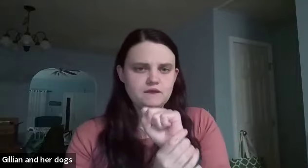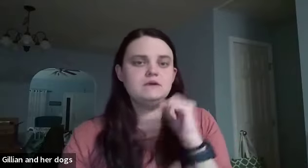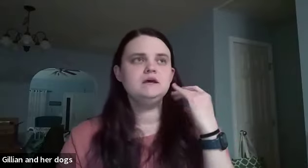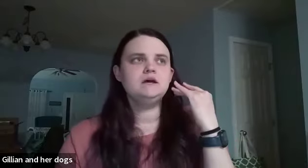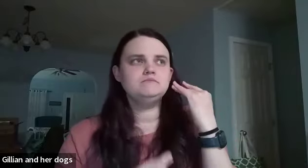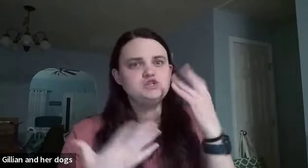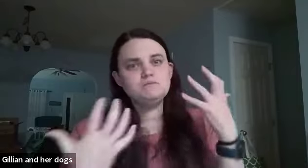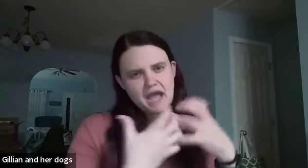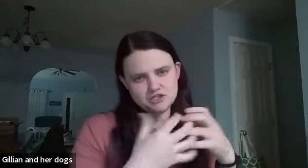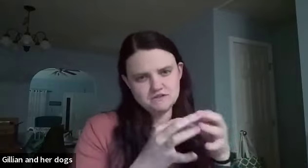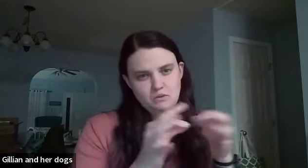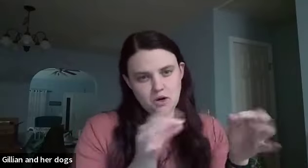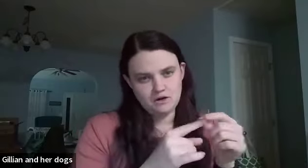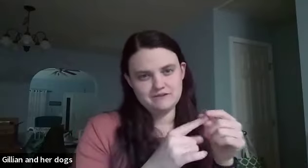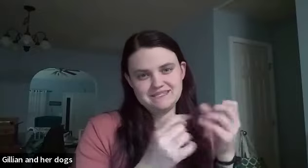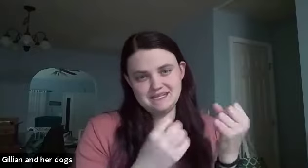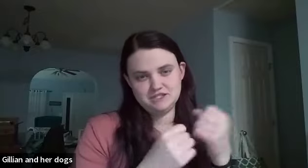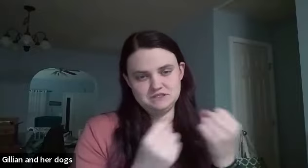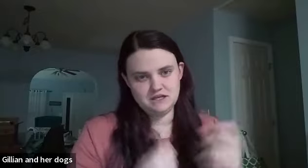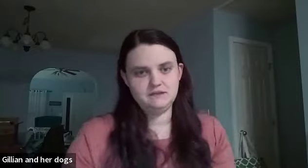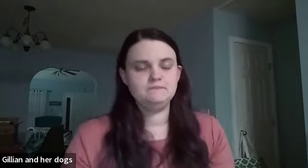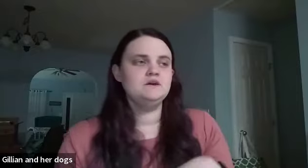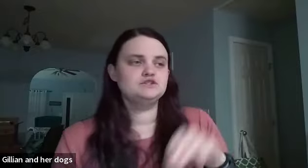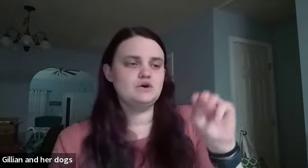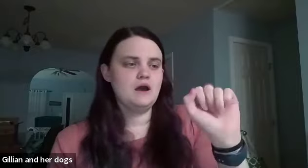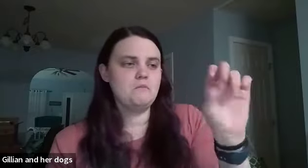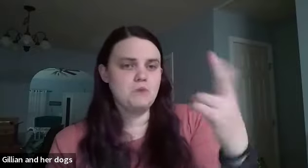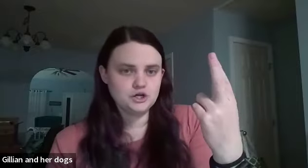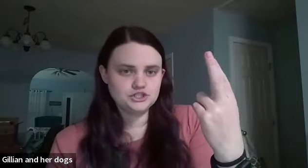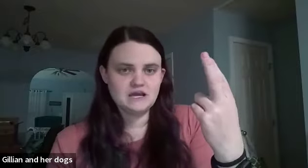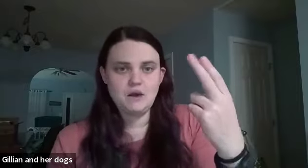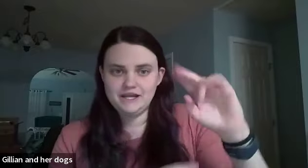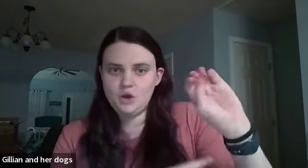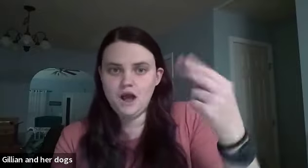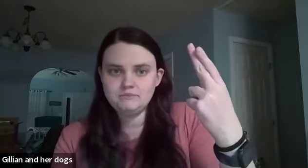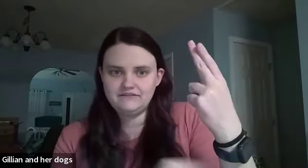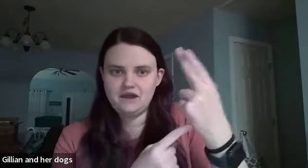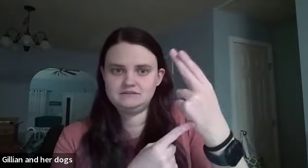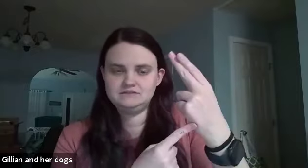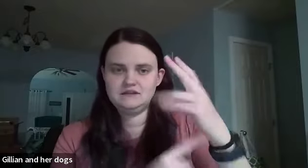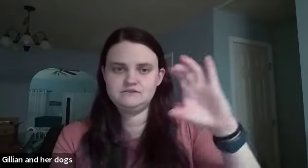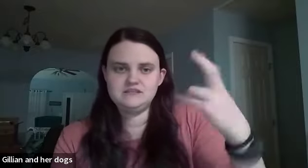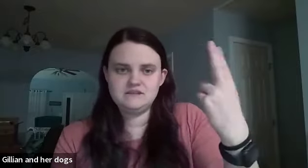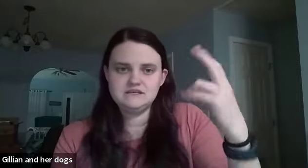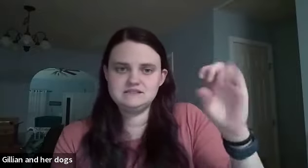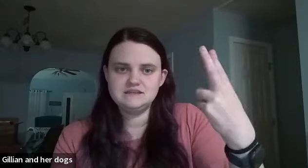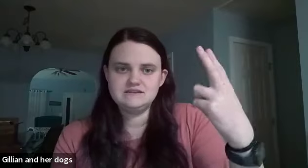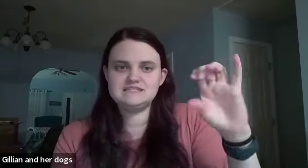them to match with the word or the sentence you're signing. So, how I go up like that. If you see this, this